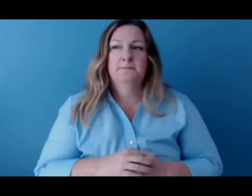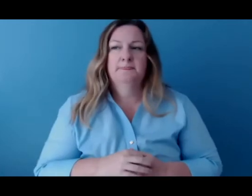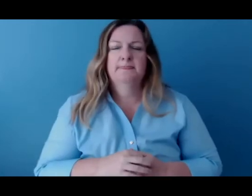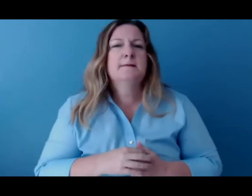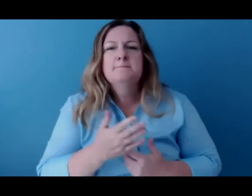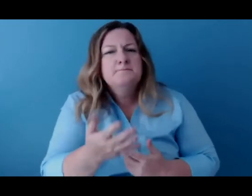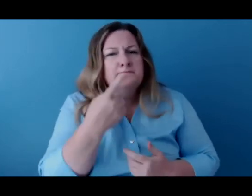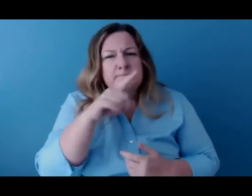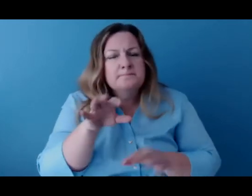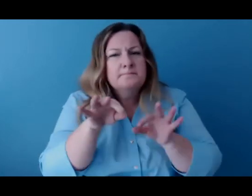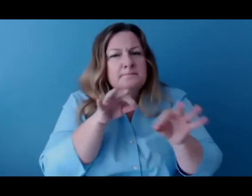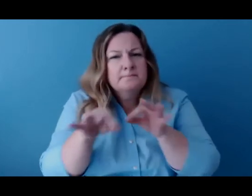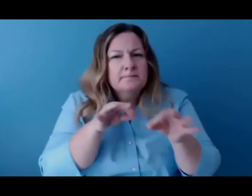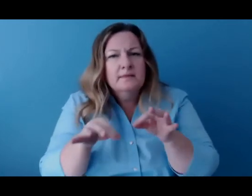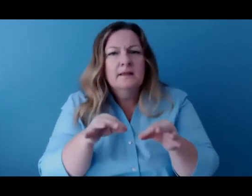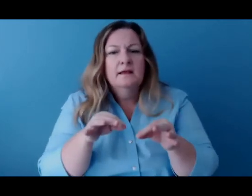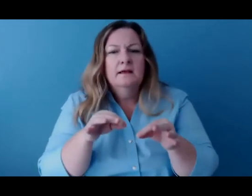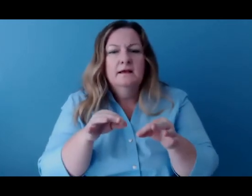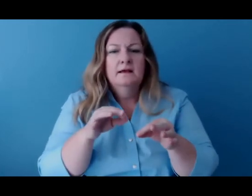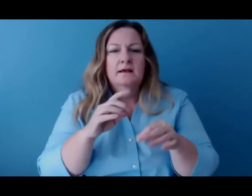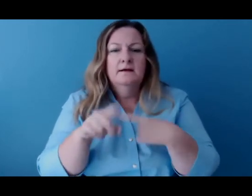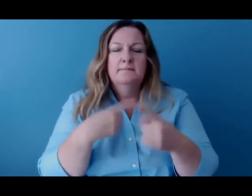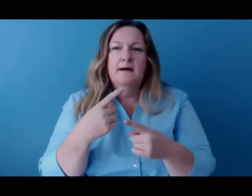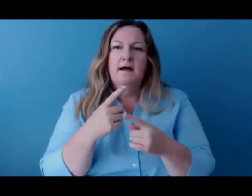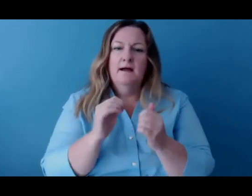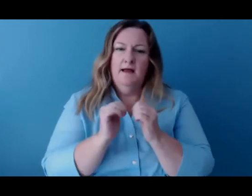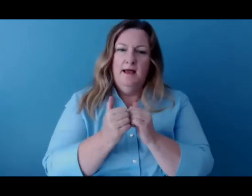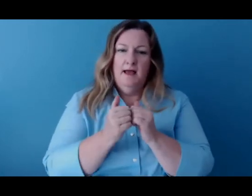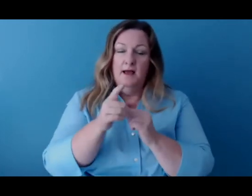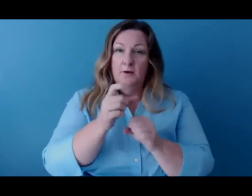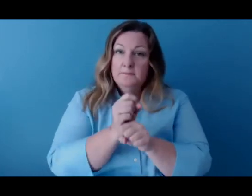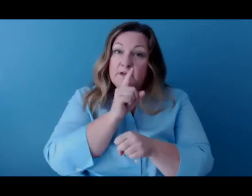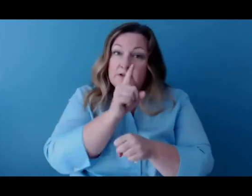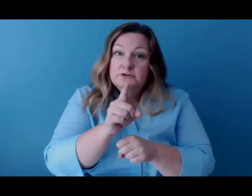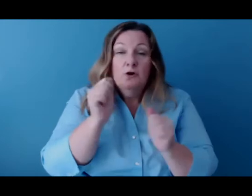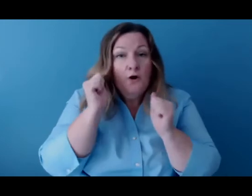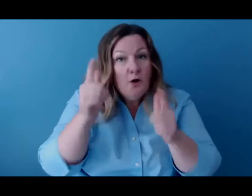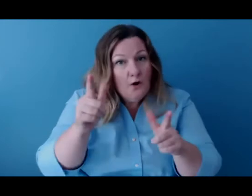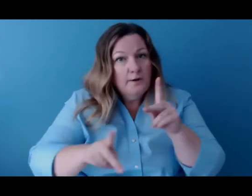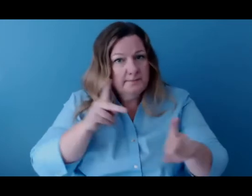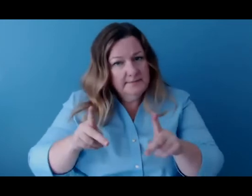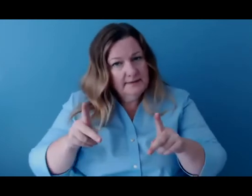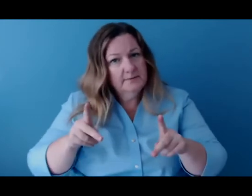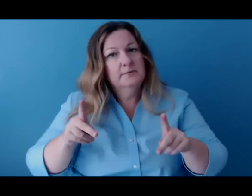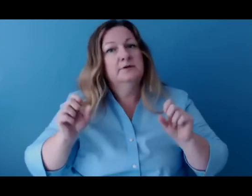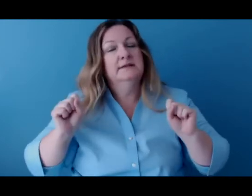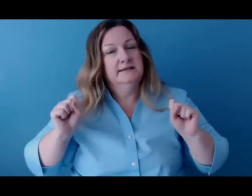little bit about, you know, making sure every citizen has access to